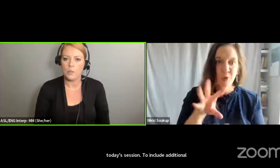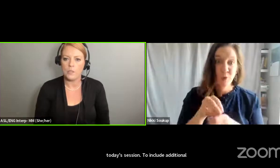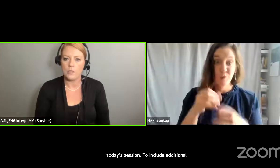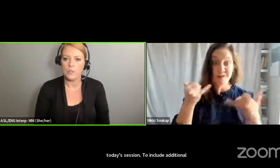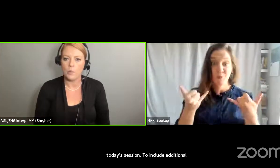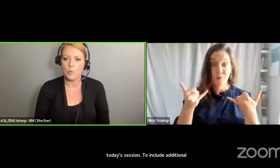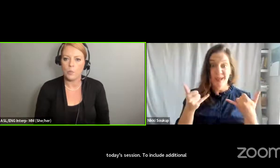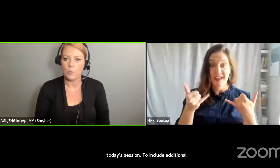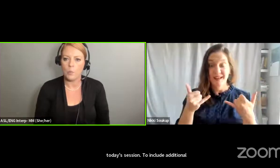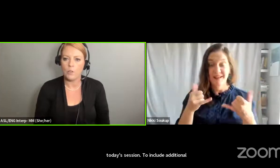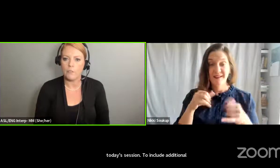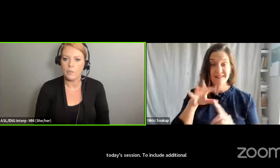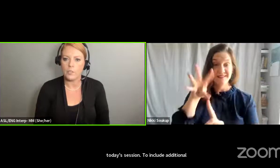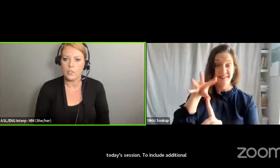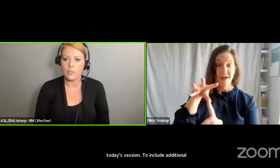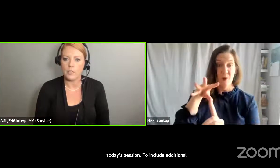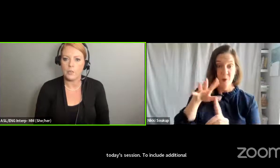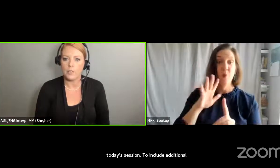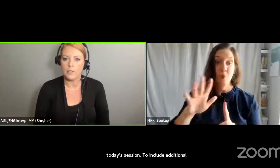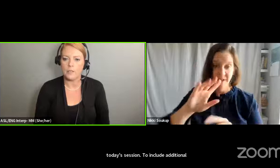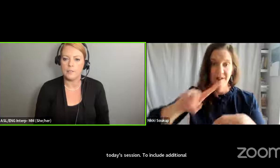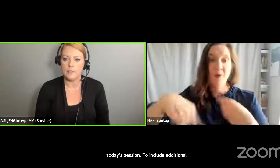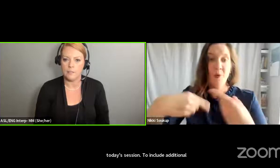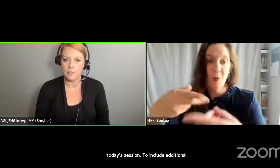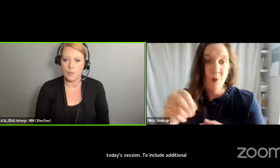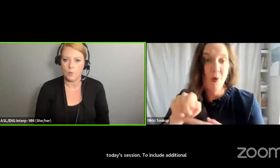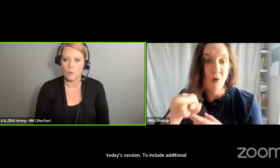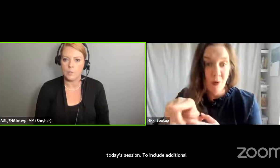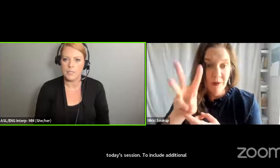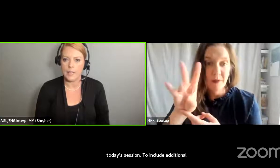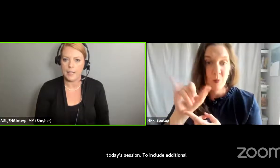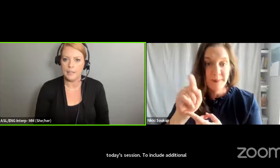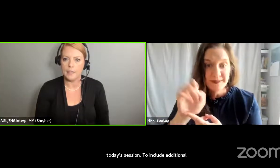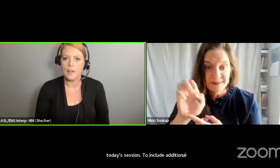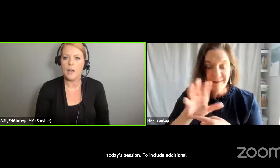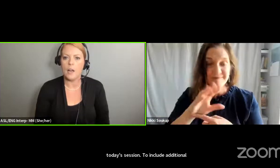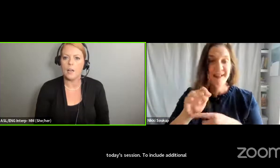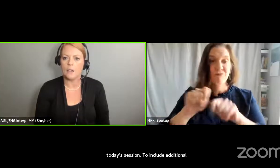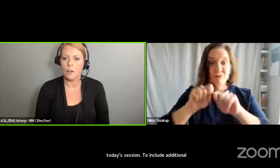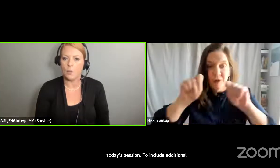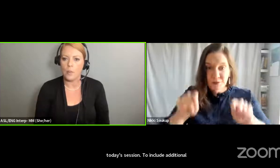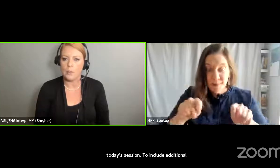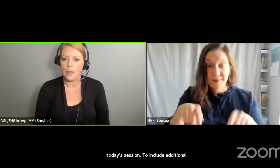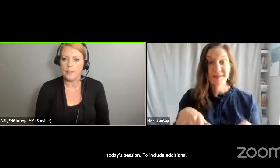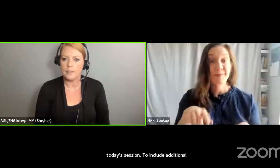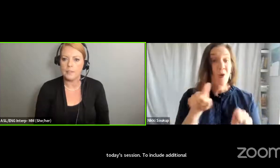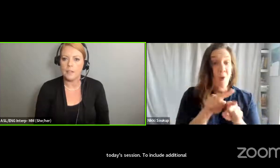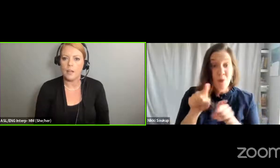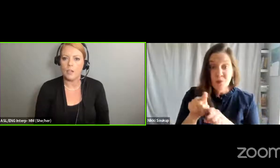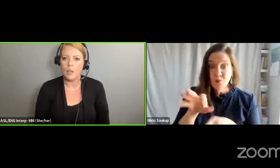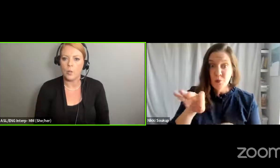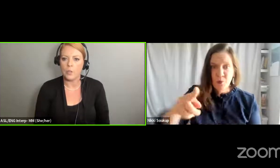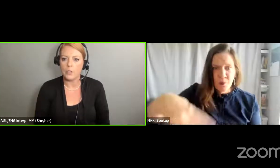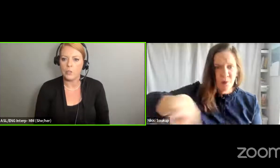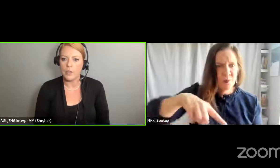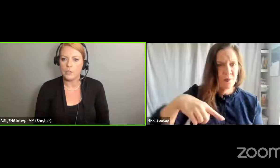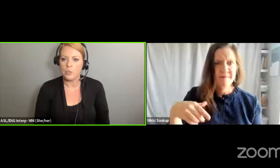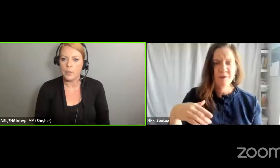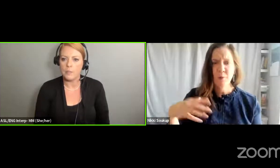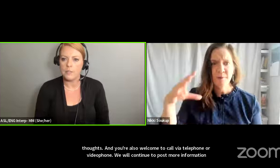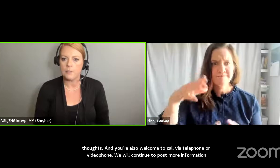We will continue to post more information, including the video from today, on our website, along